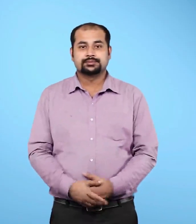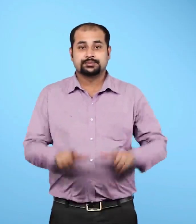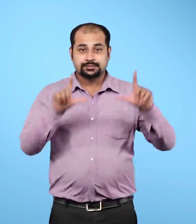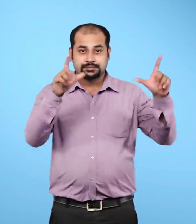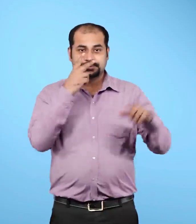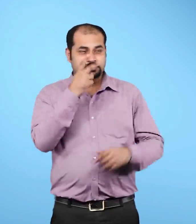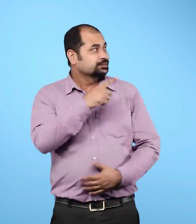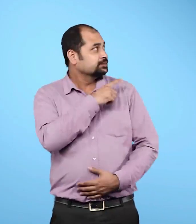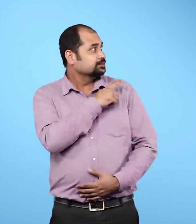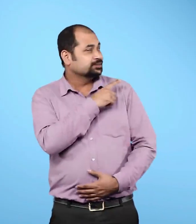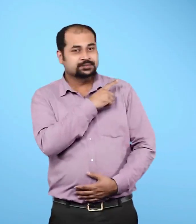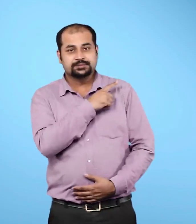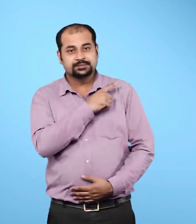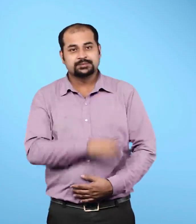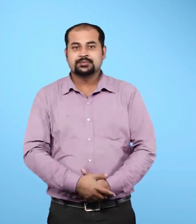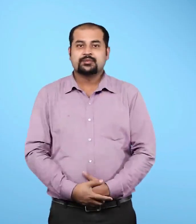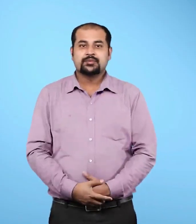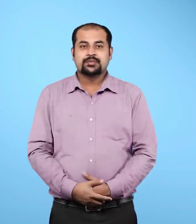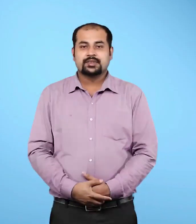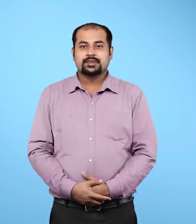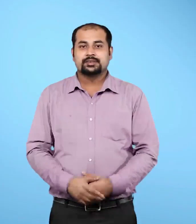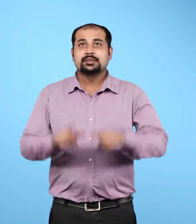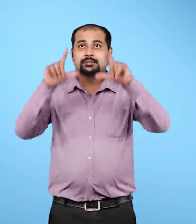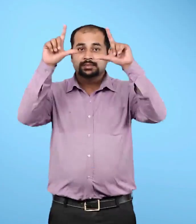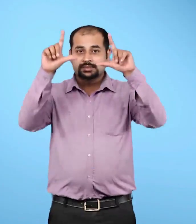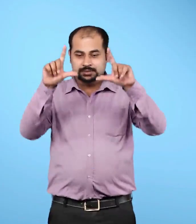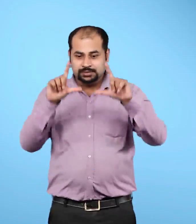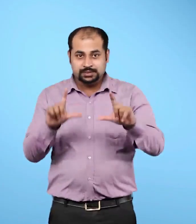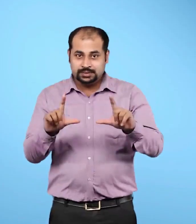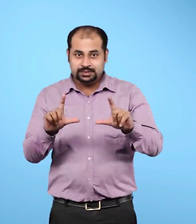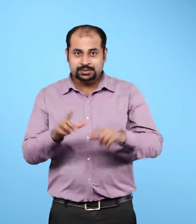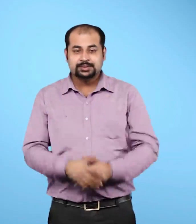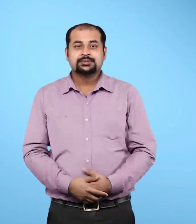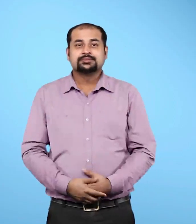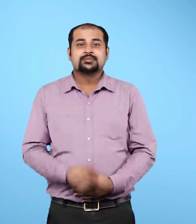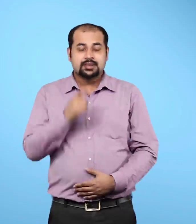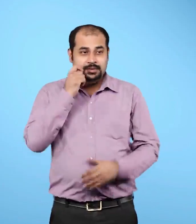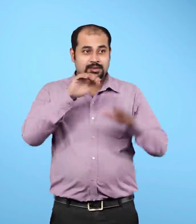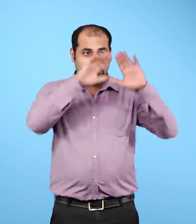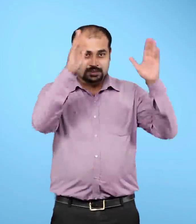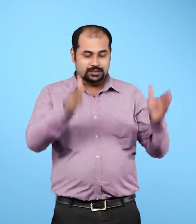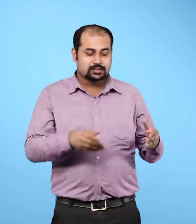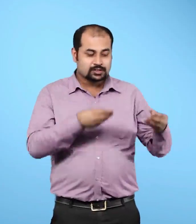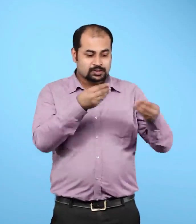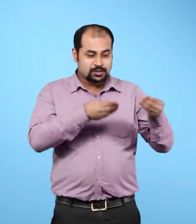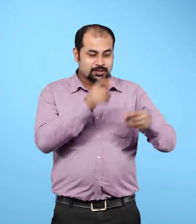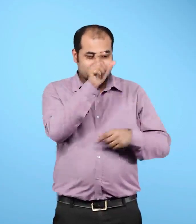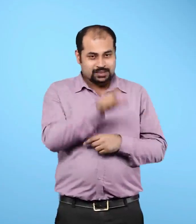This page has 3 pictures, and conversation between the girl and shopkeeper